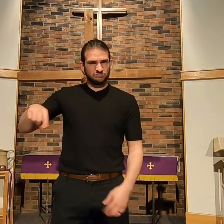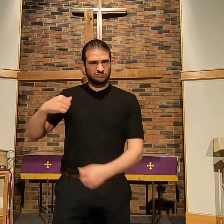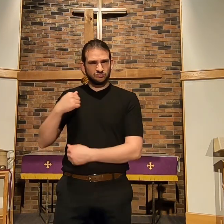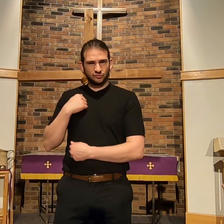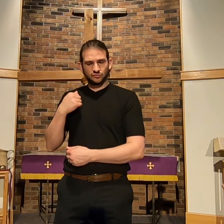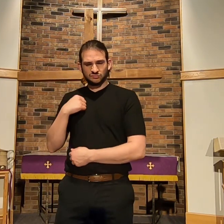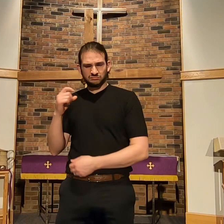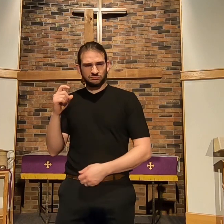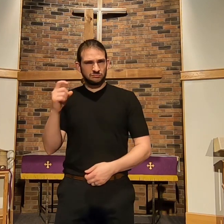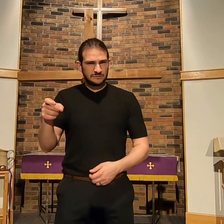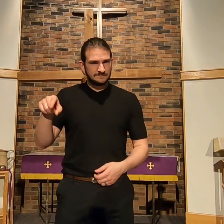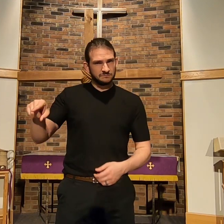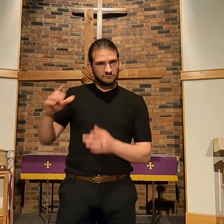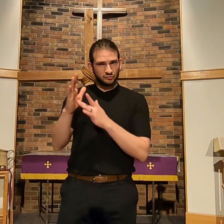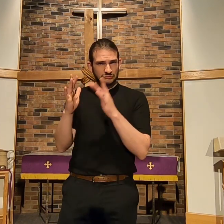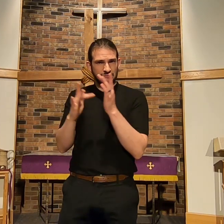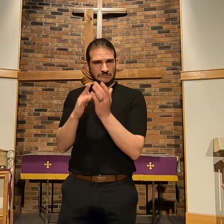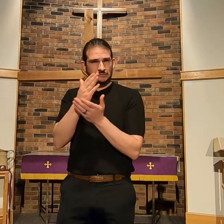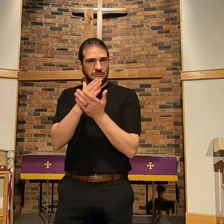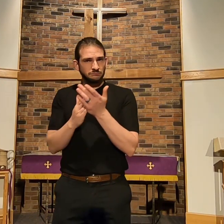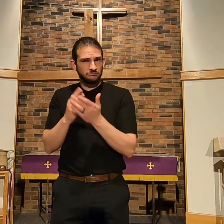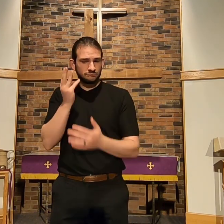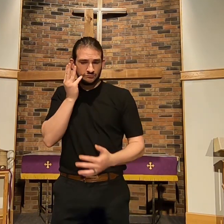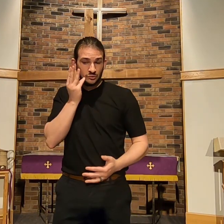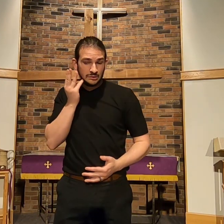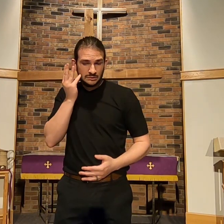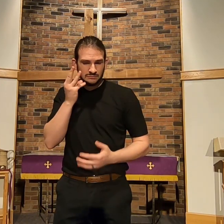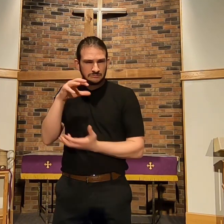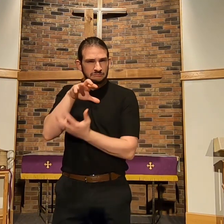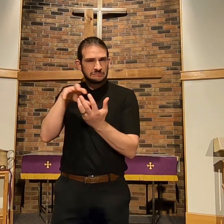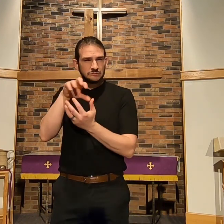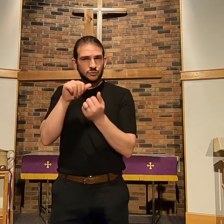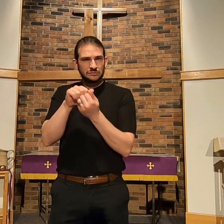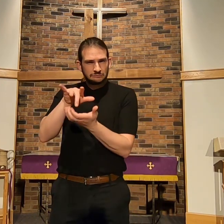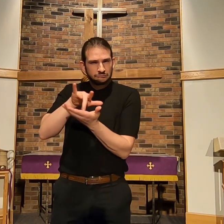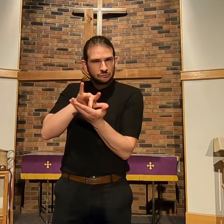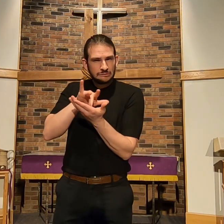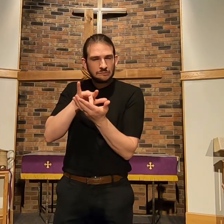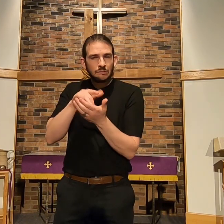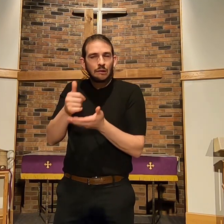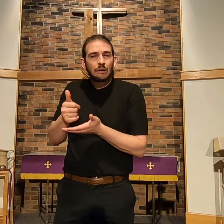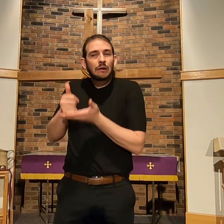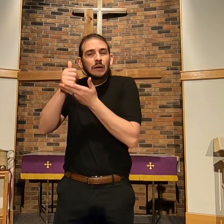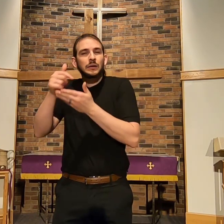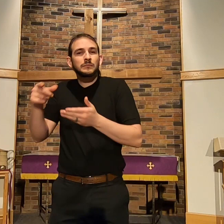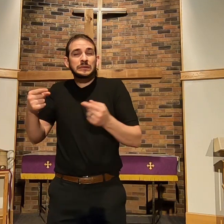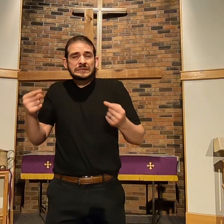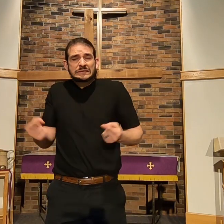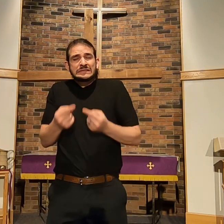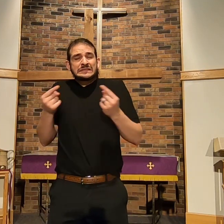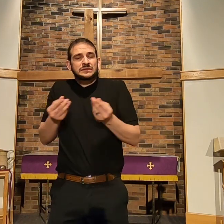There they gave him some wine mixed with a drug to ease the pain,